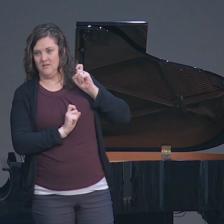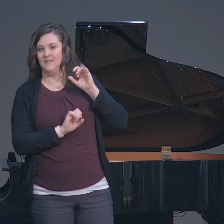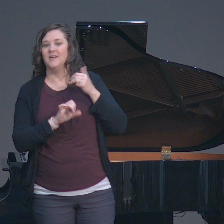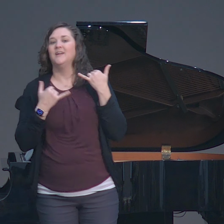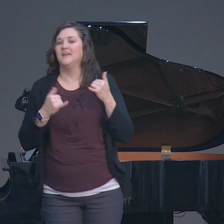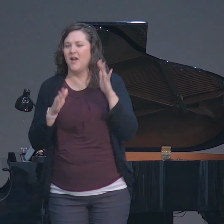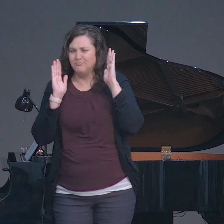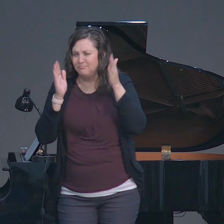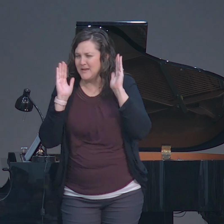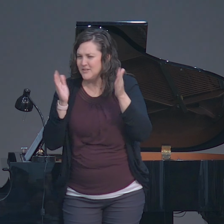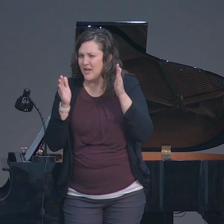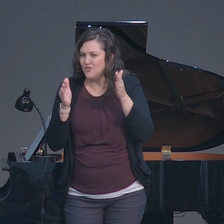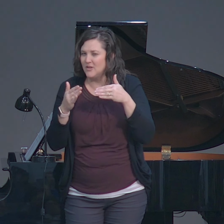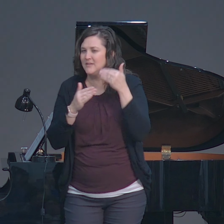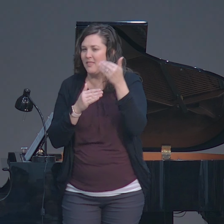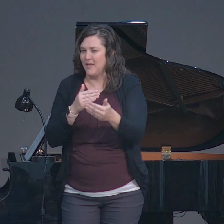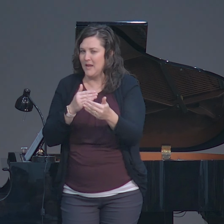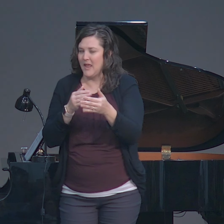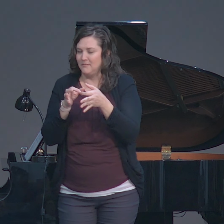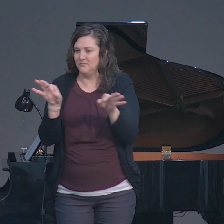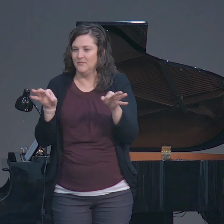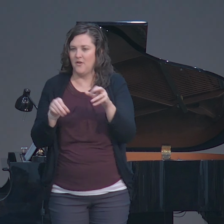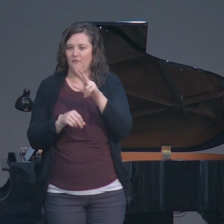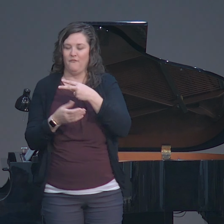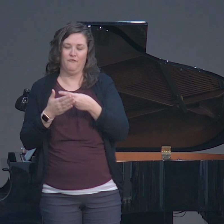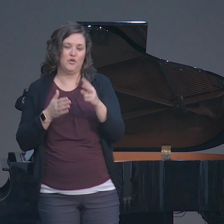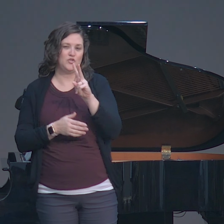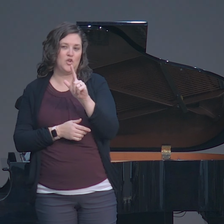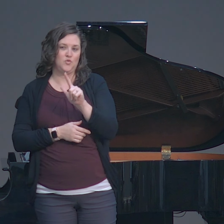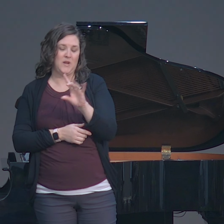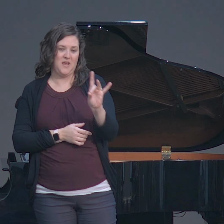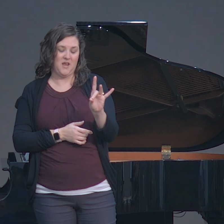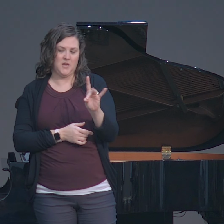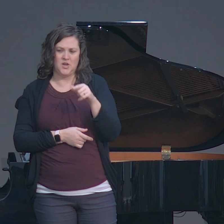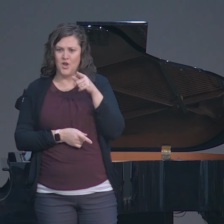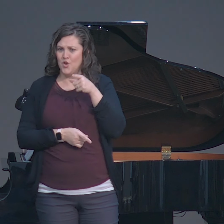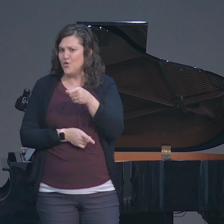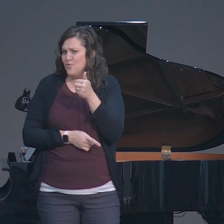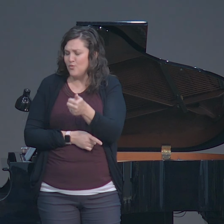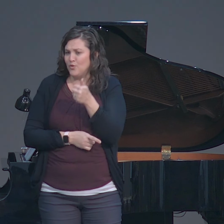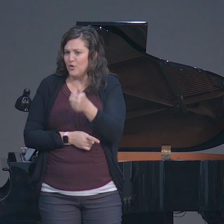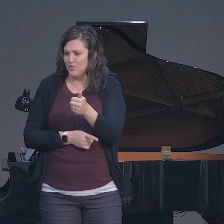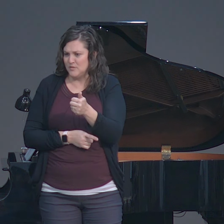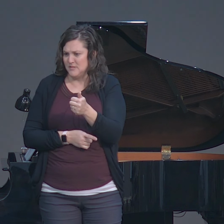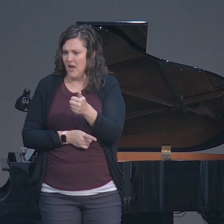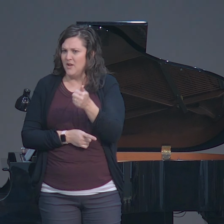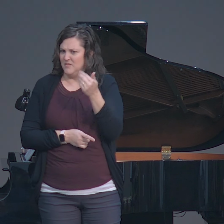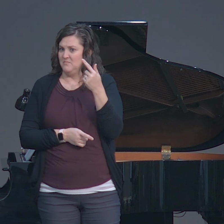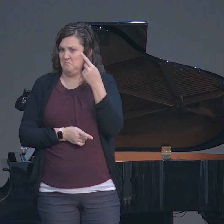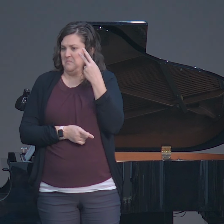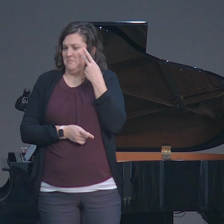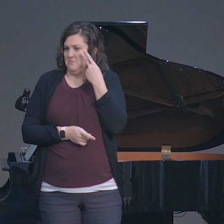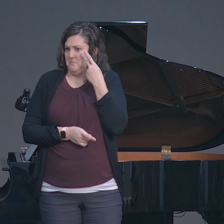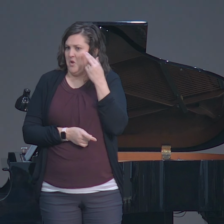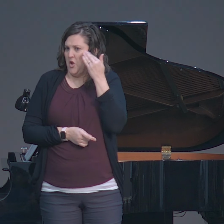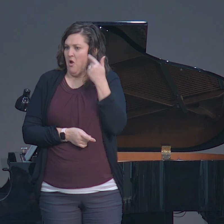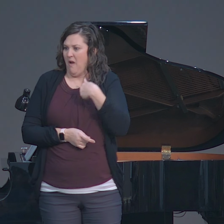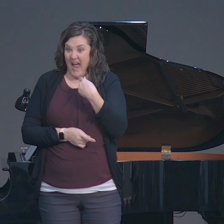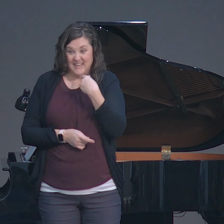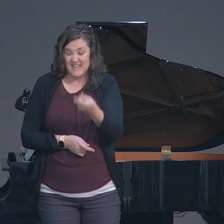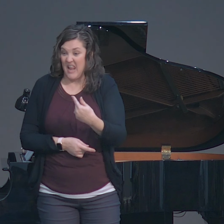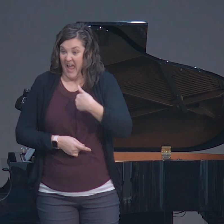he says next. Verse 28. You yourselves bear me witness that I said, I am not